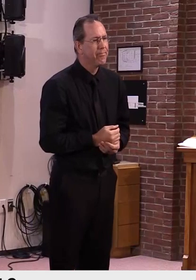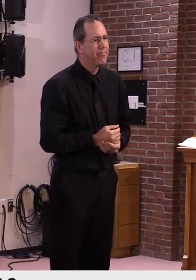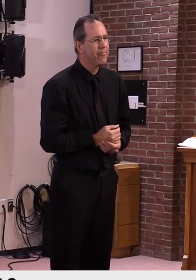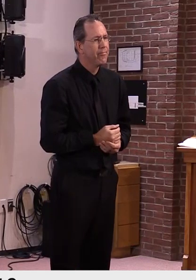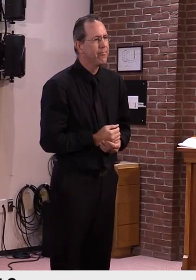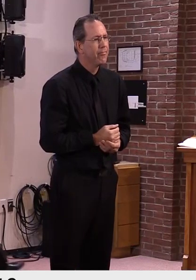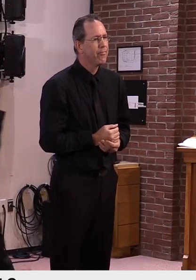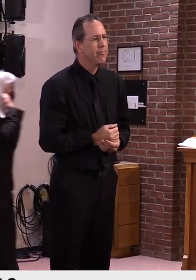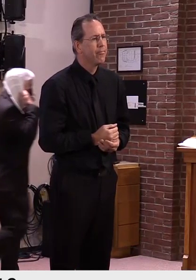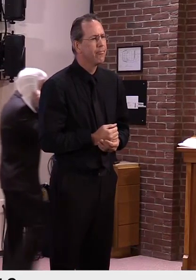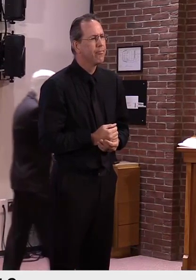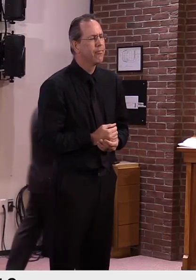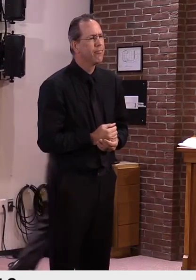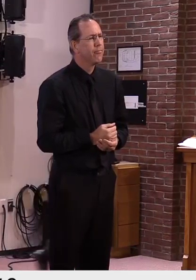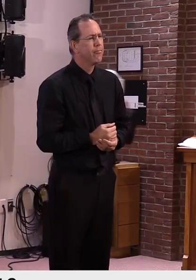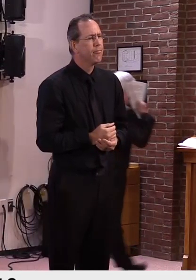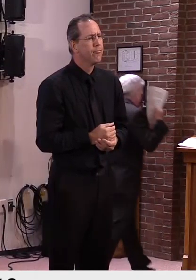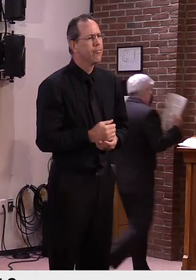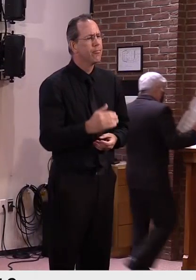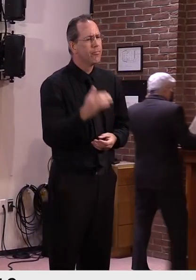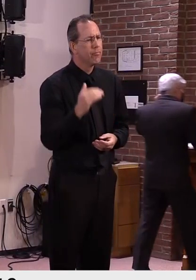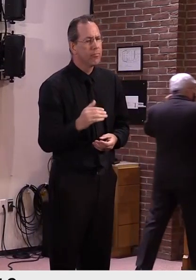Pam Davis?